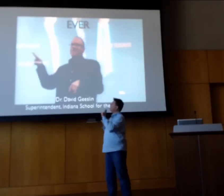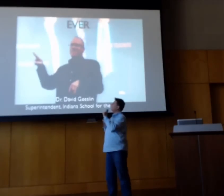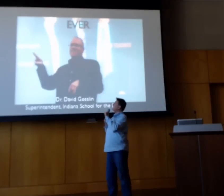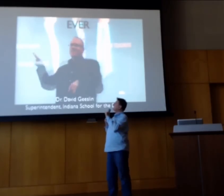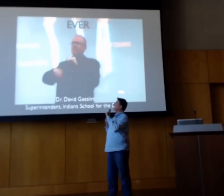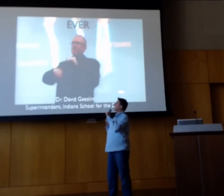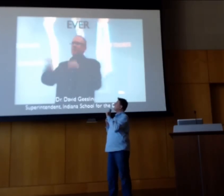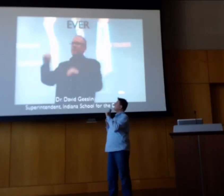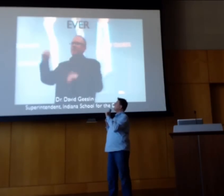And again,